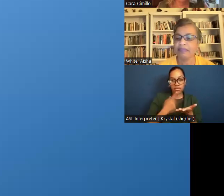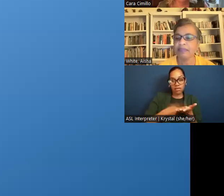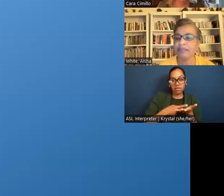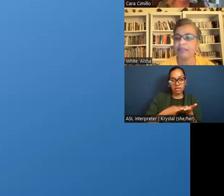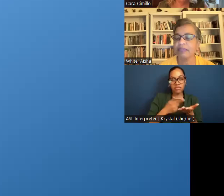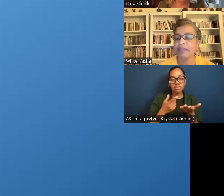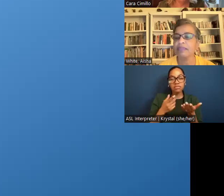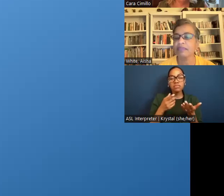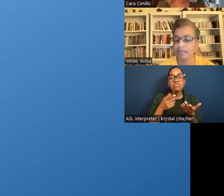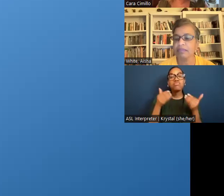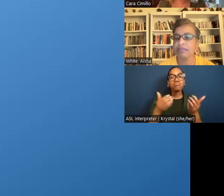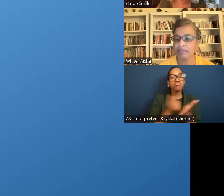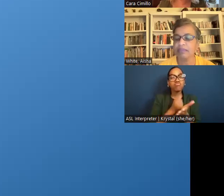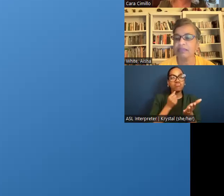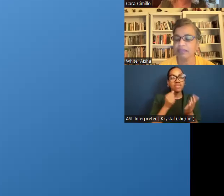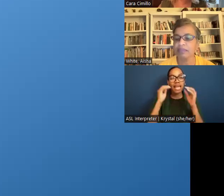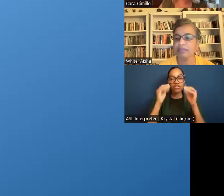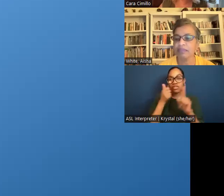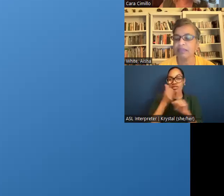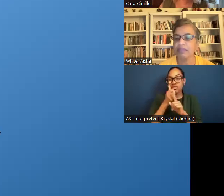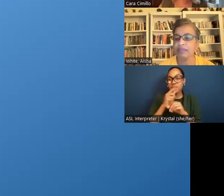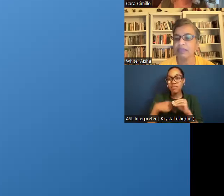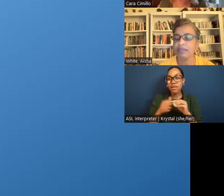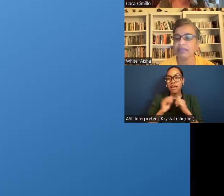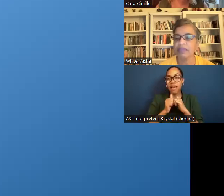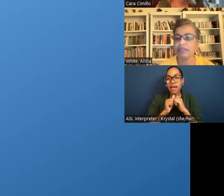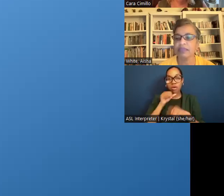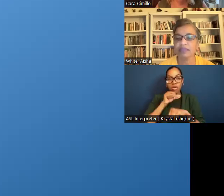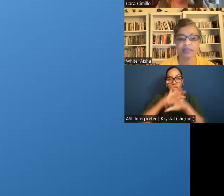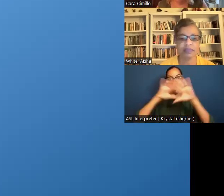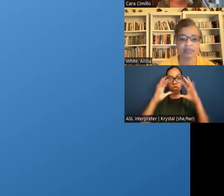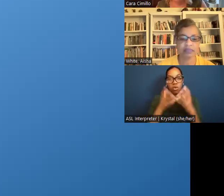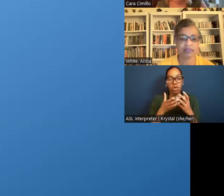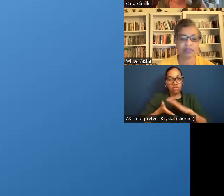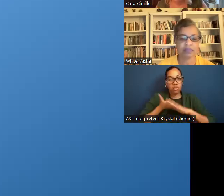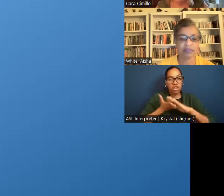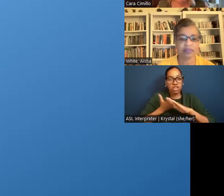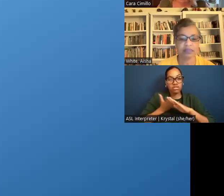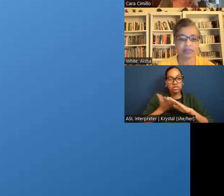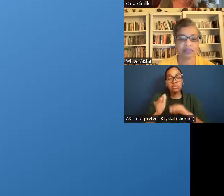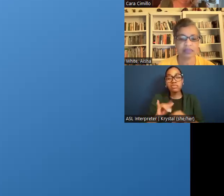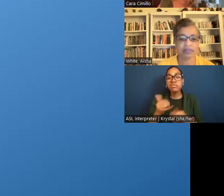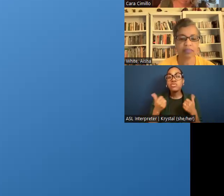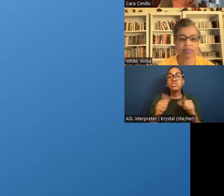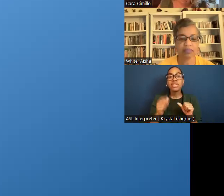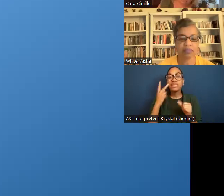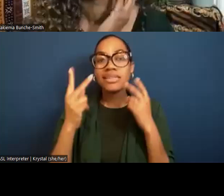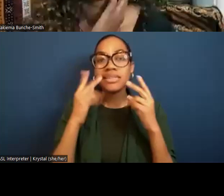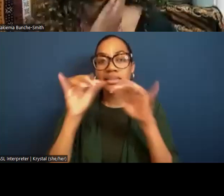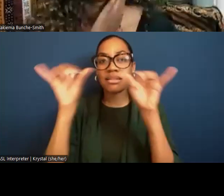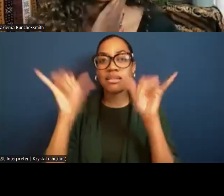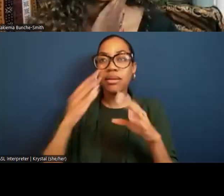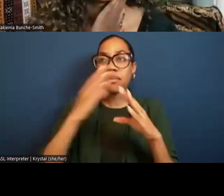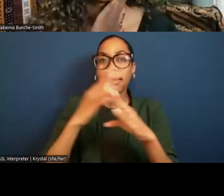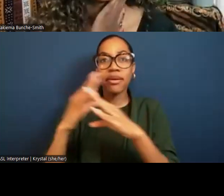world works. You know, I think, again, giving yourself an opportunity to really understand what are those systemic barriers that aren't always made visible